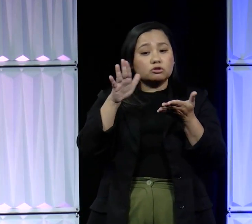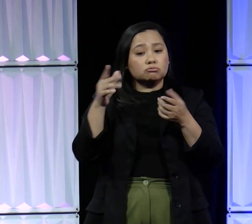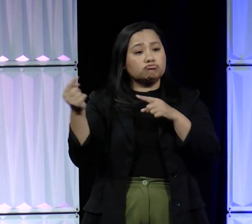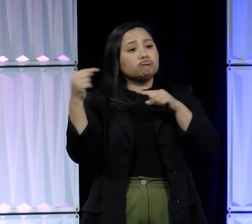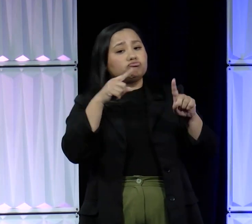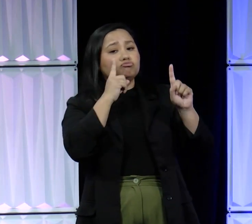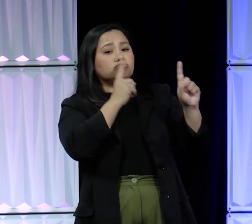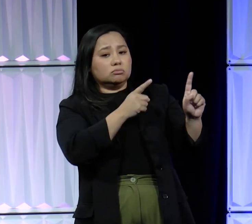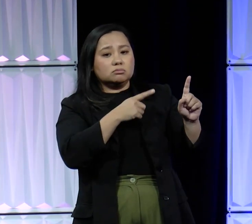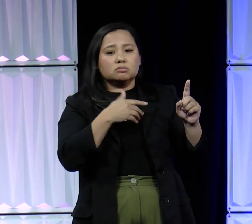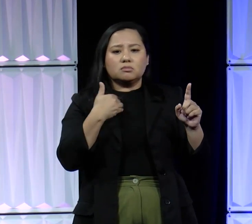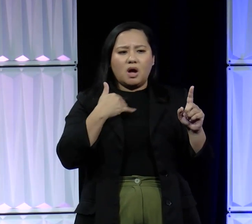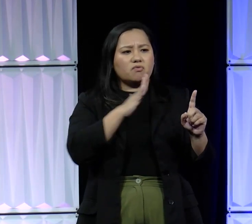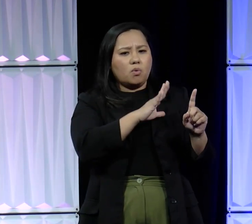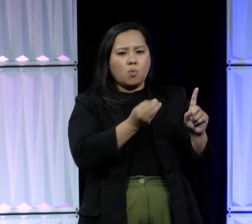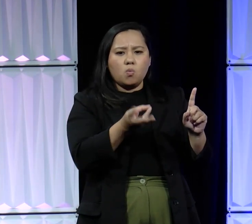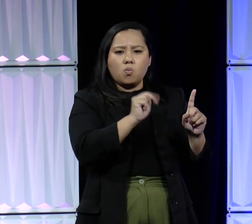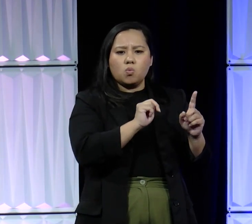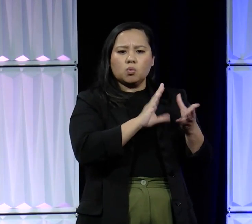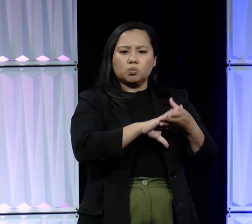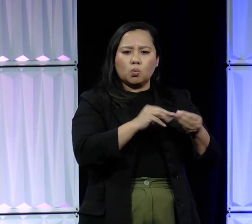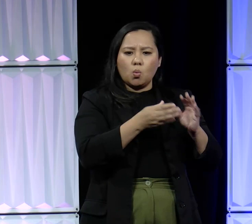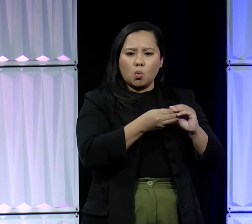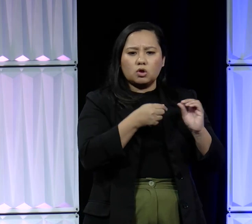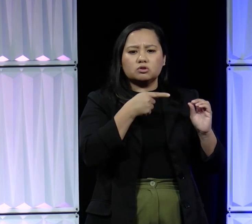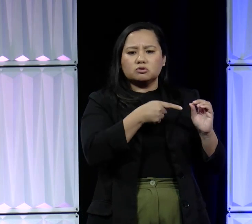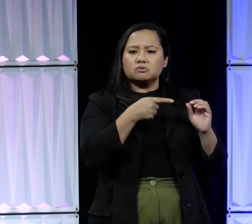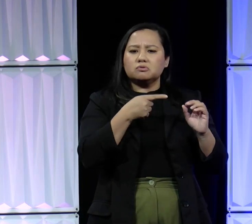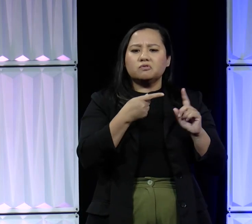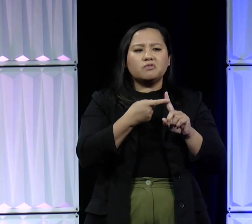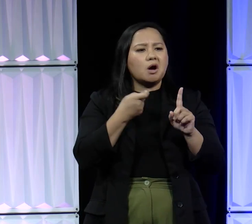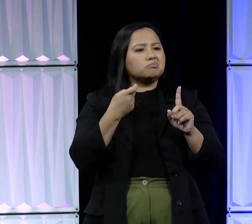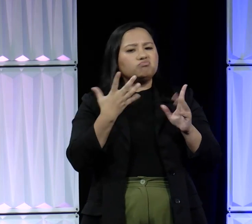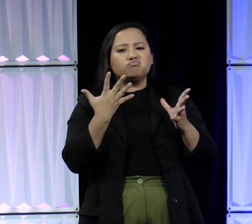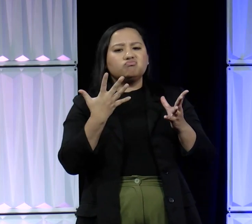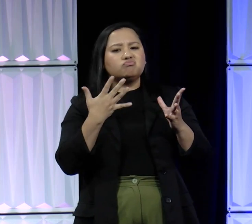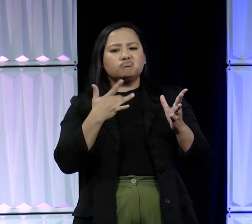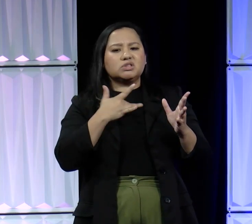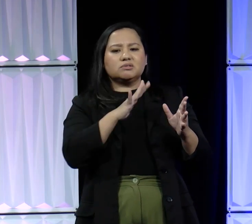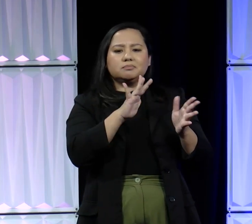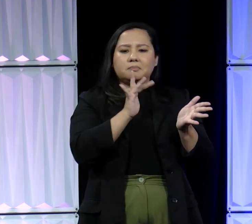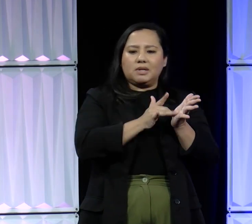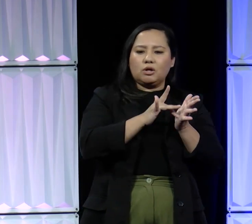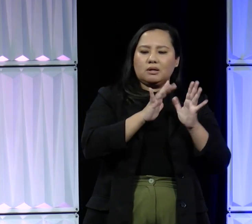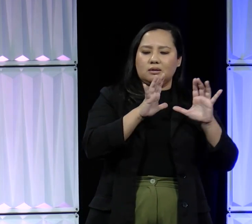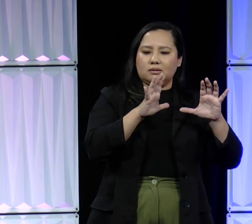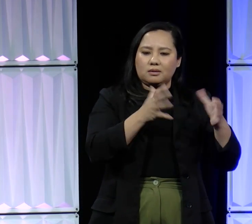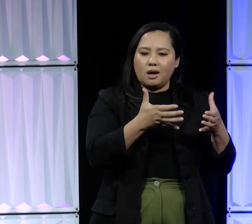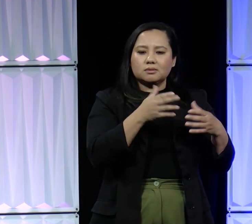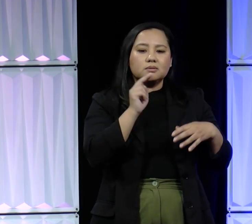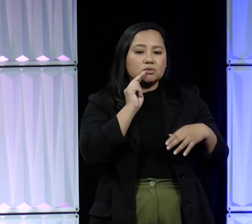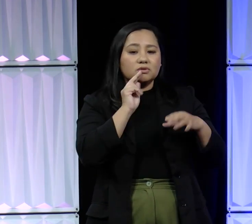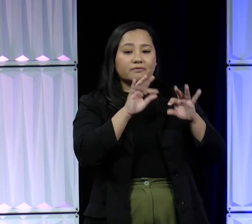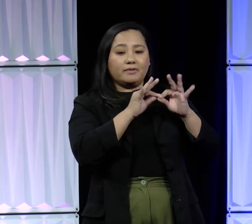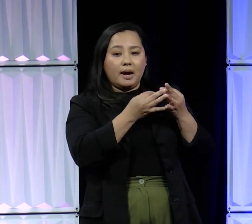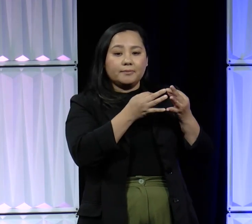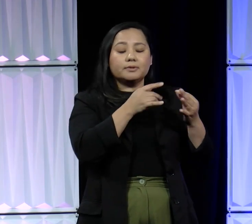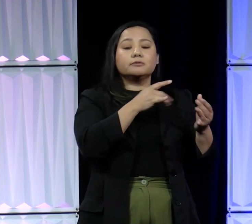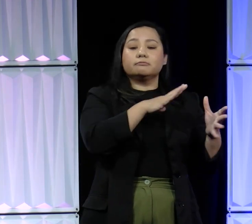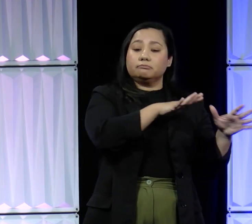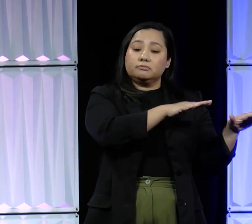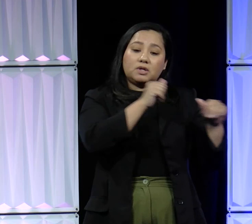She says, "I come from a conventional middle-class Nigerian family. I left Nigeria to go to the university in the